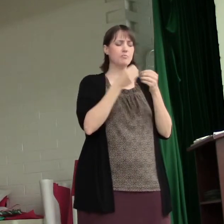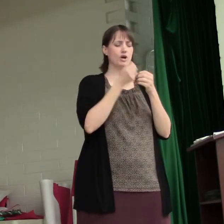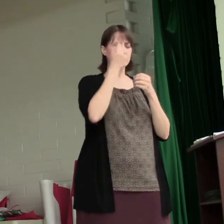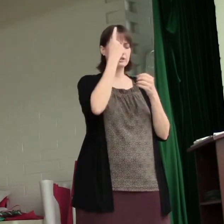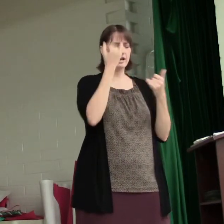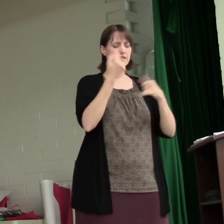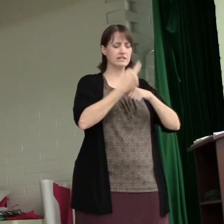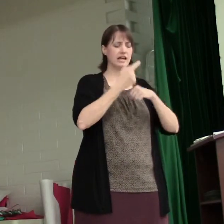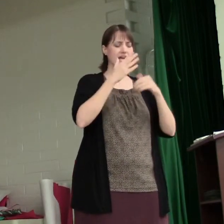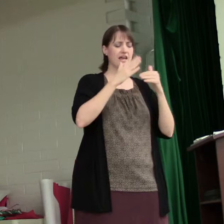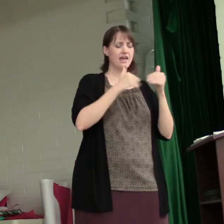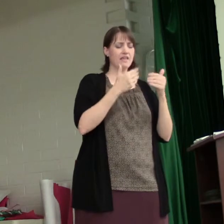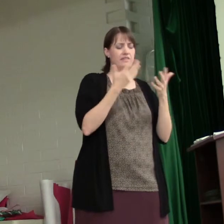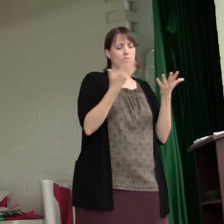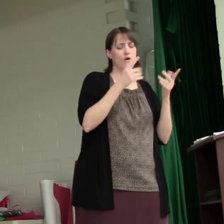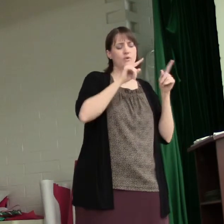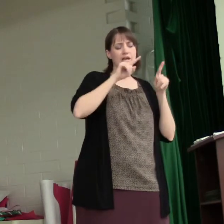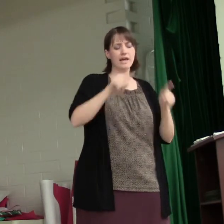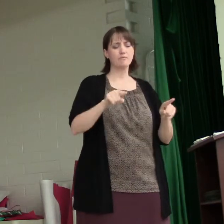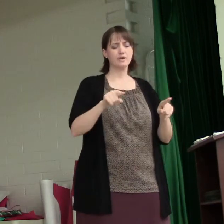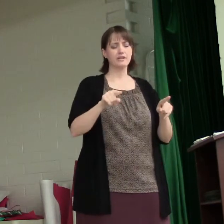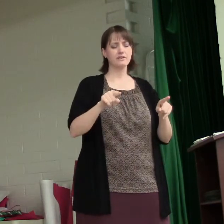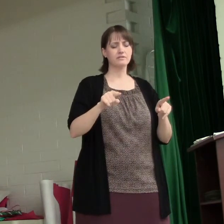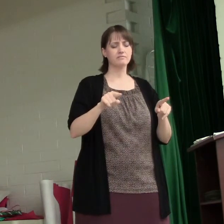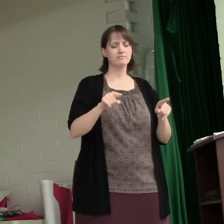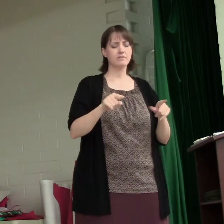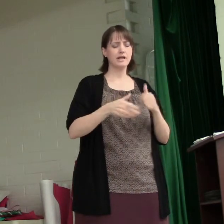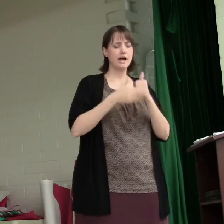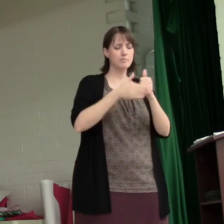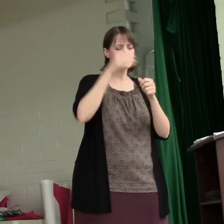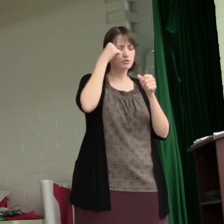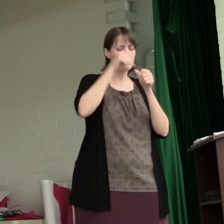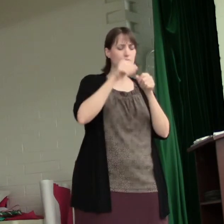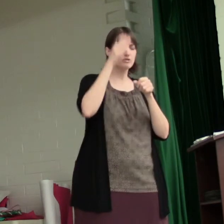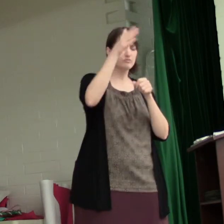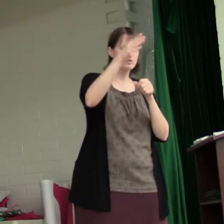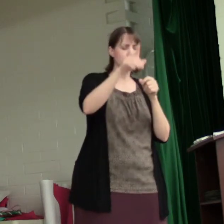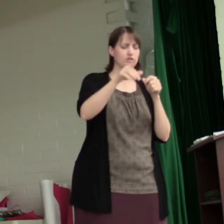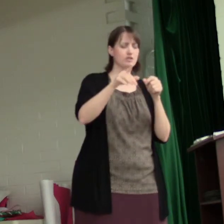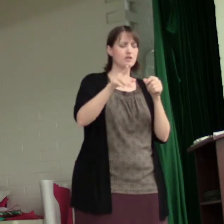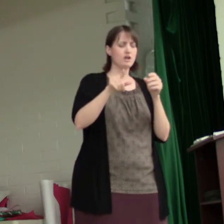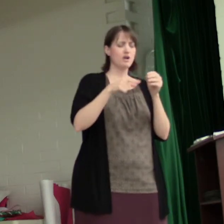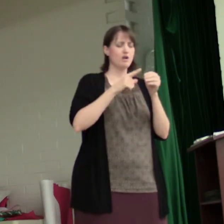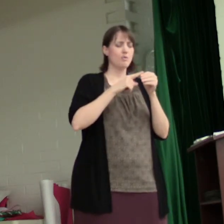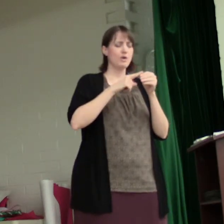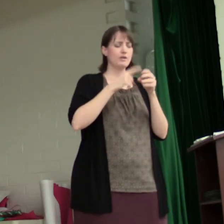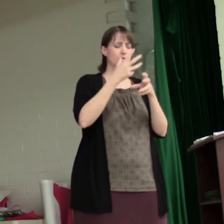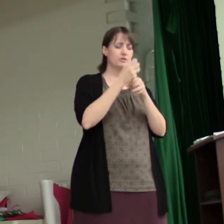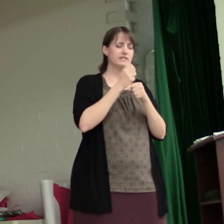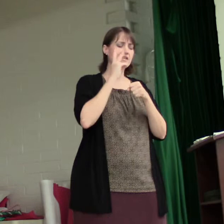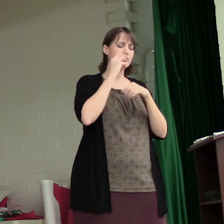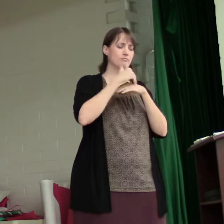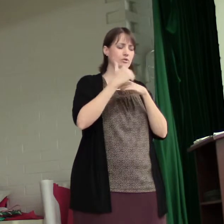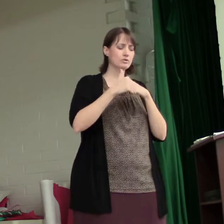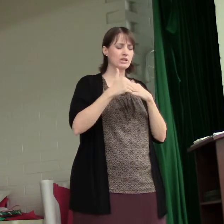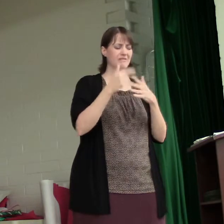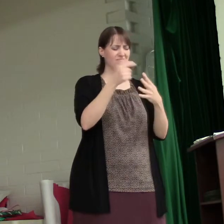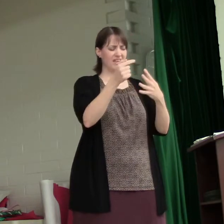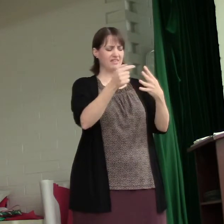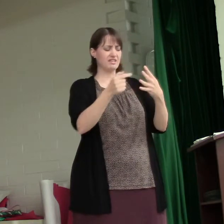more understanding today than what we came with, and help us to remember in the future when we receive communion, the